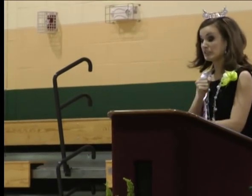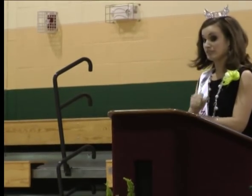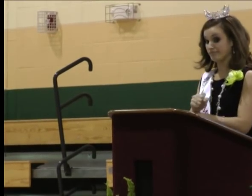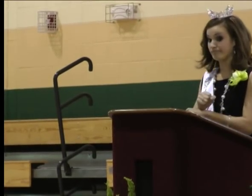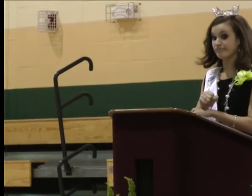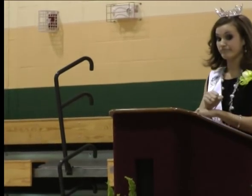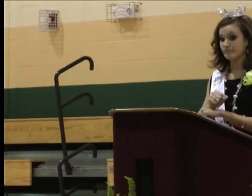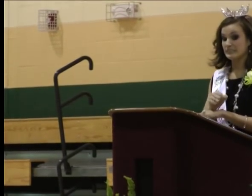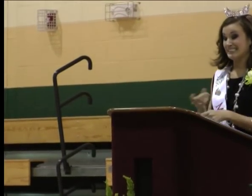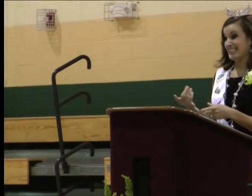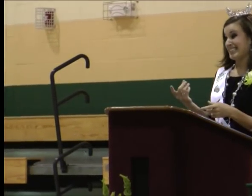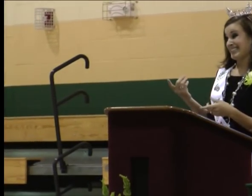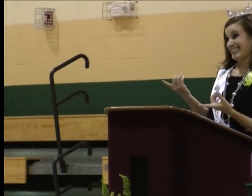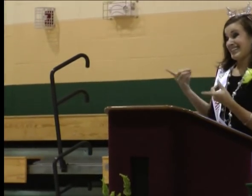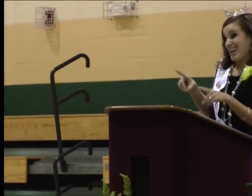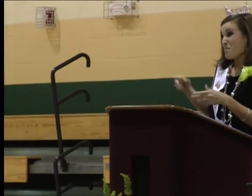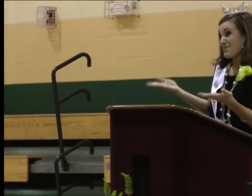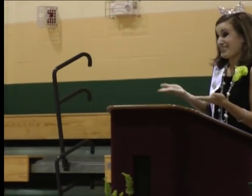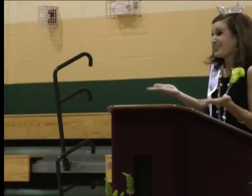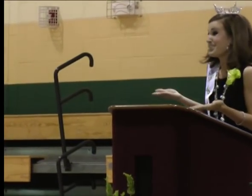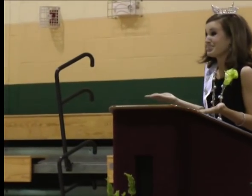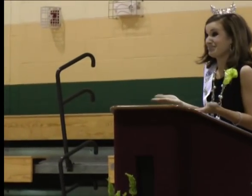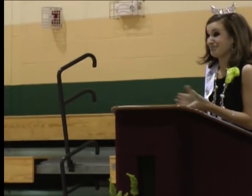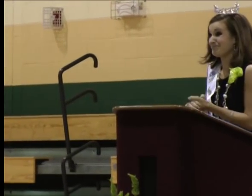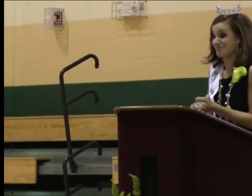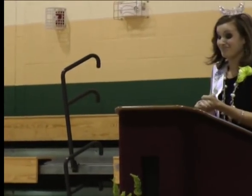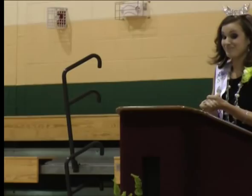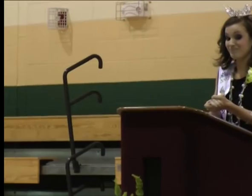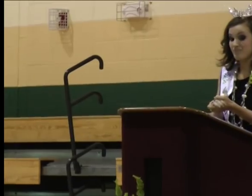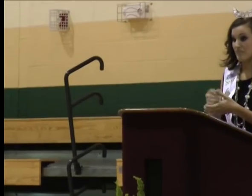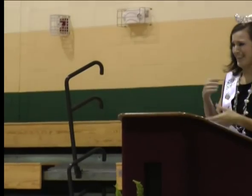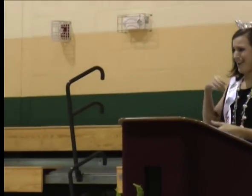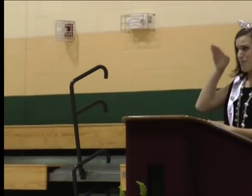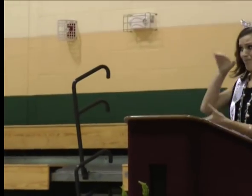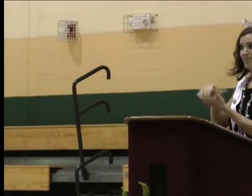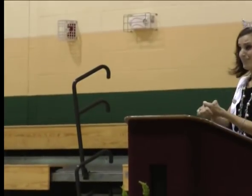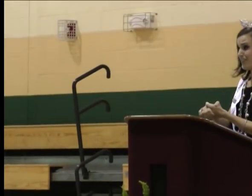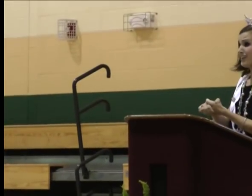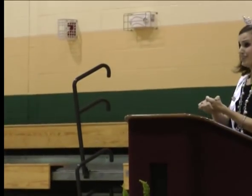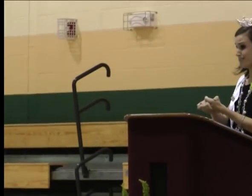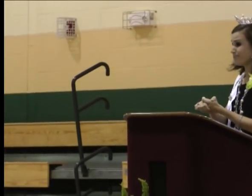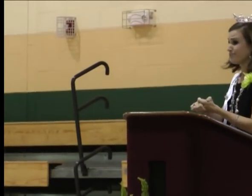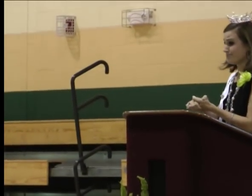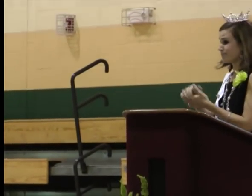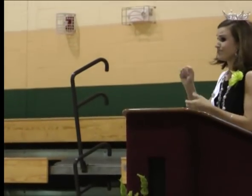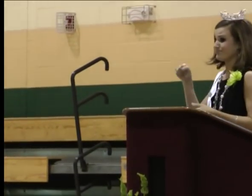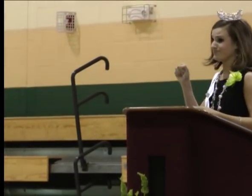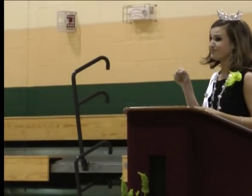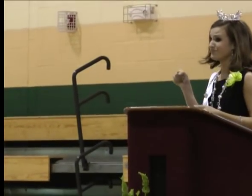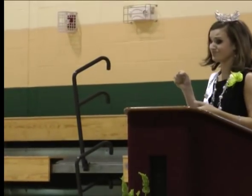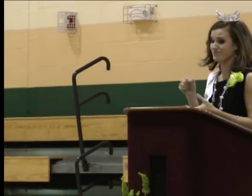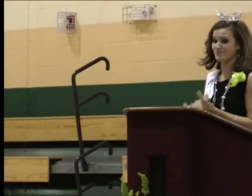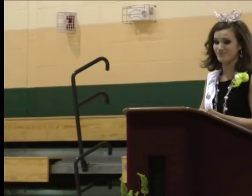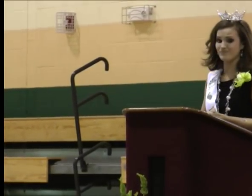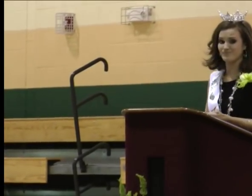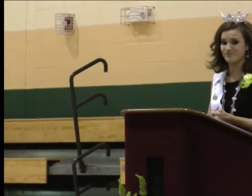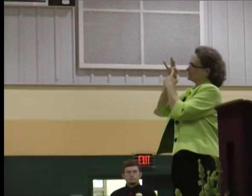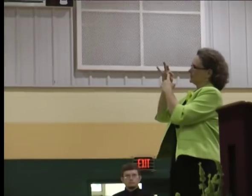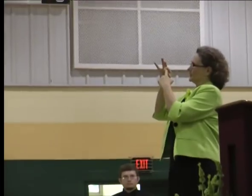And the magic really happens here. Now we have a